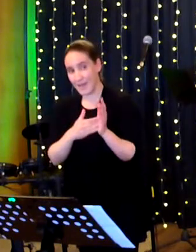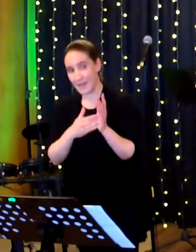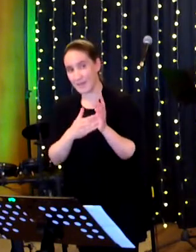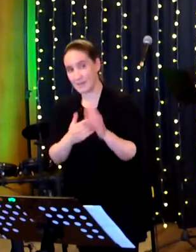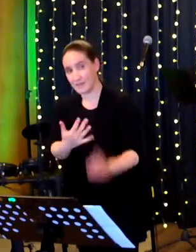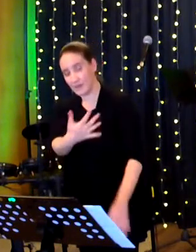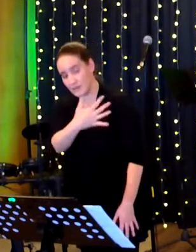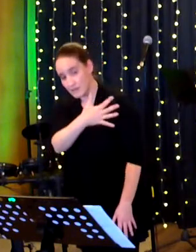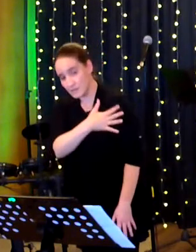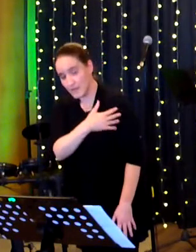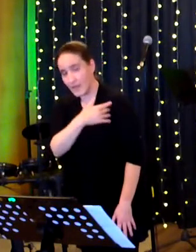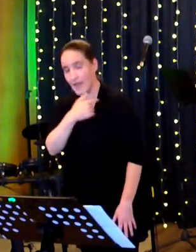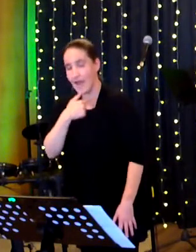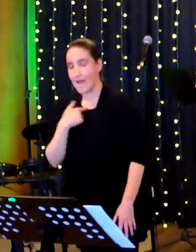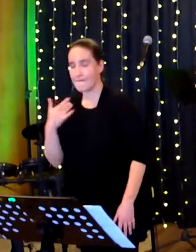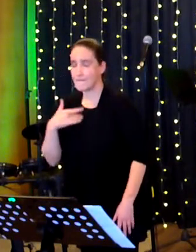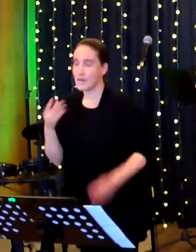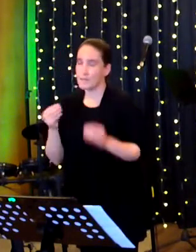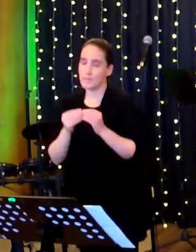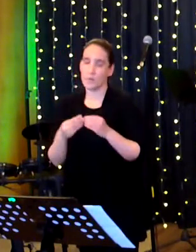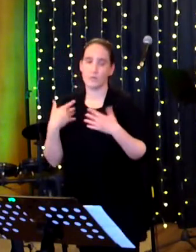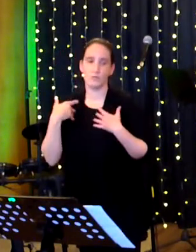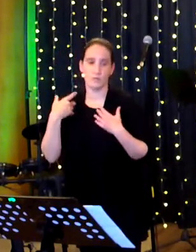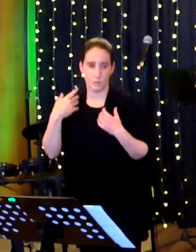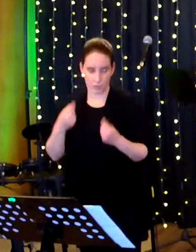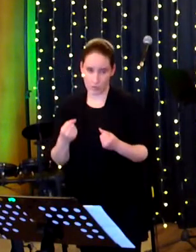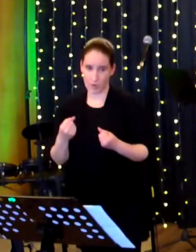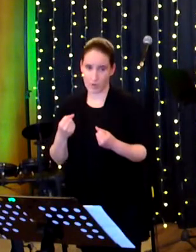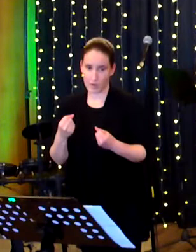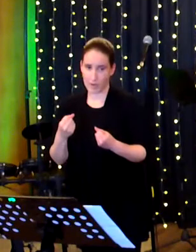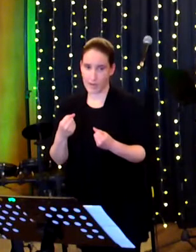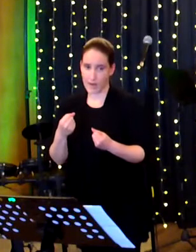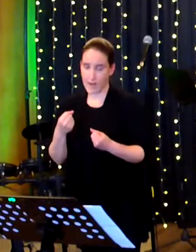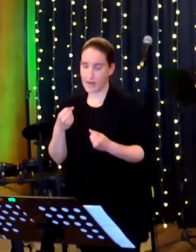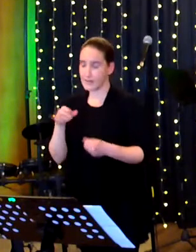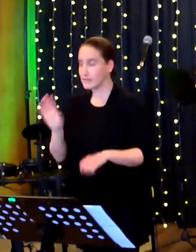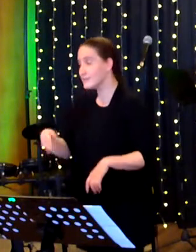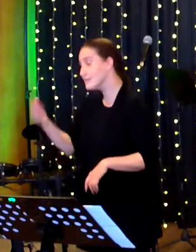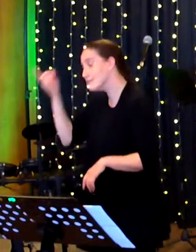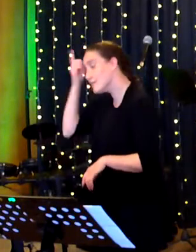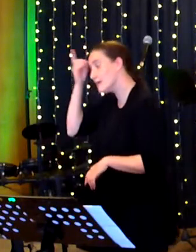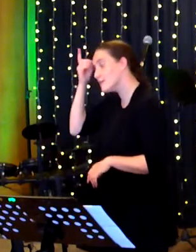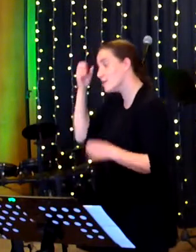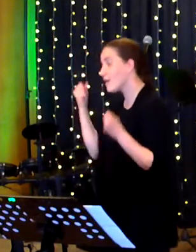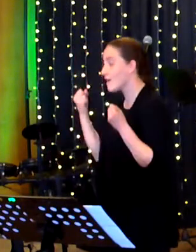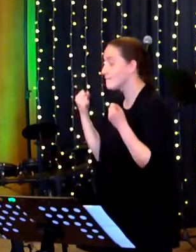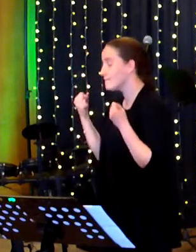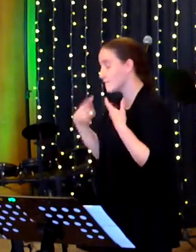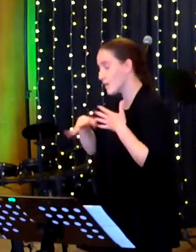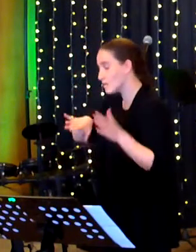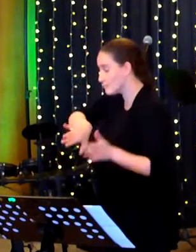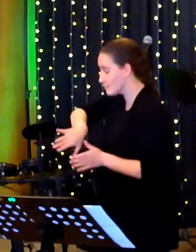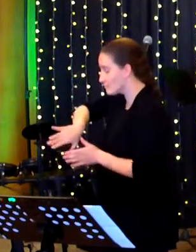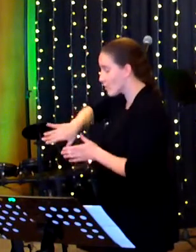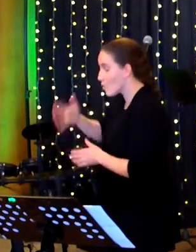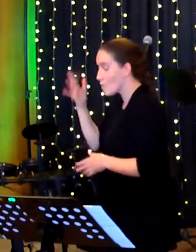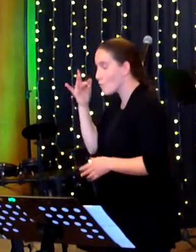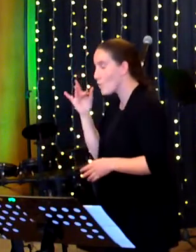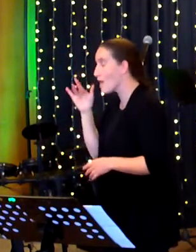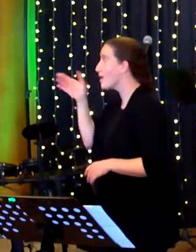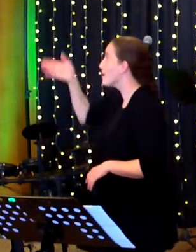my strength returning. 'Don't be afraid,' he said, 'for you are very precious to